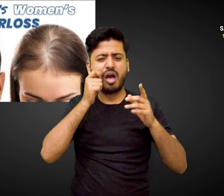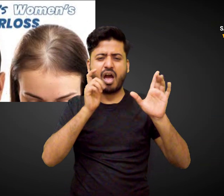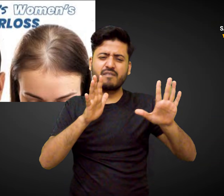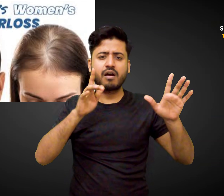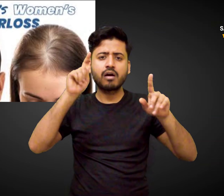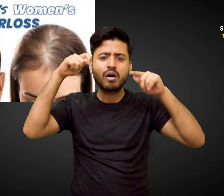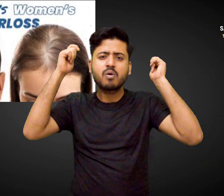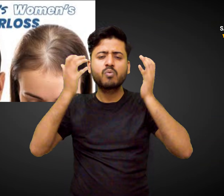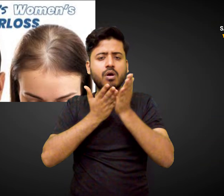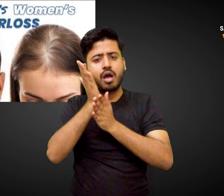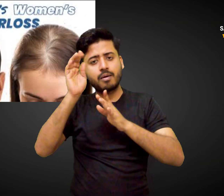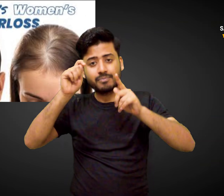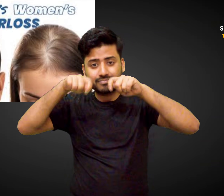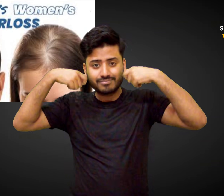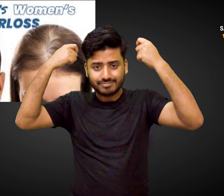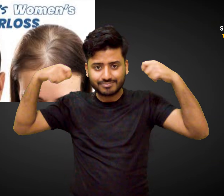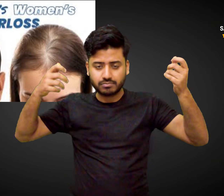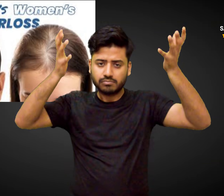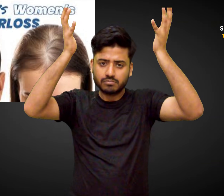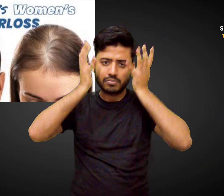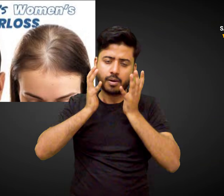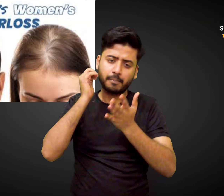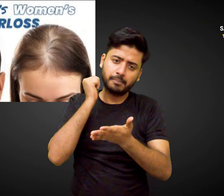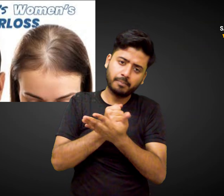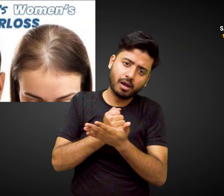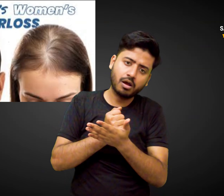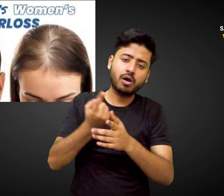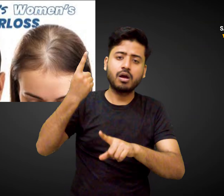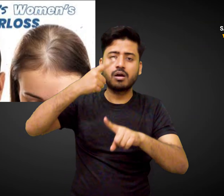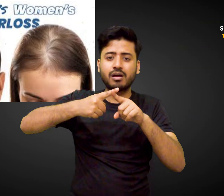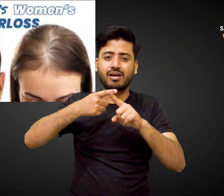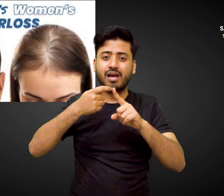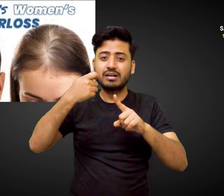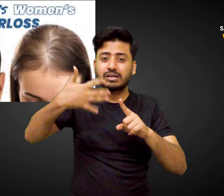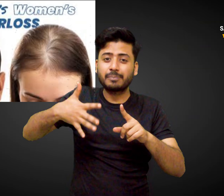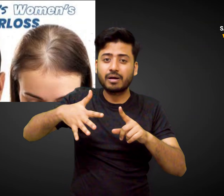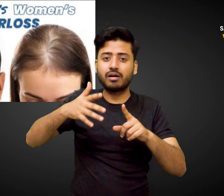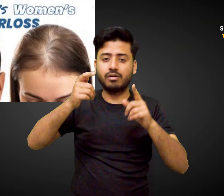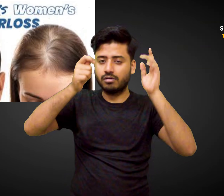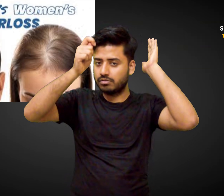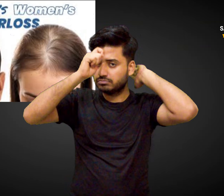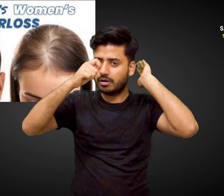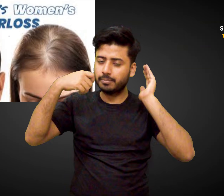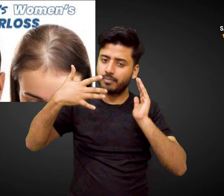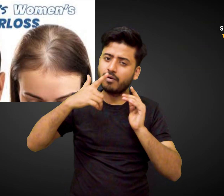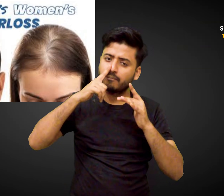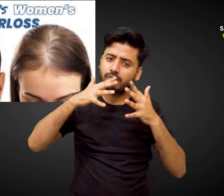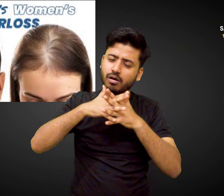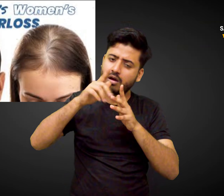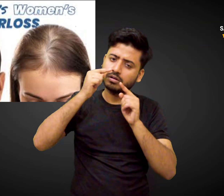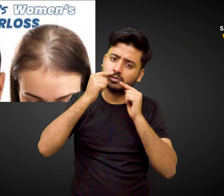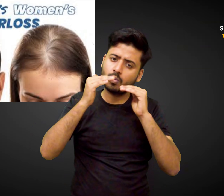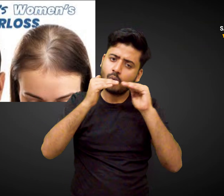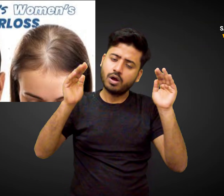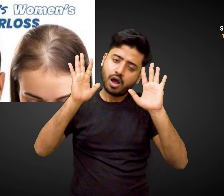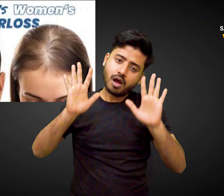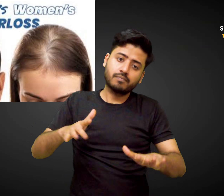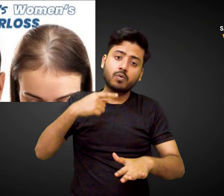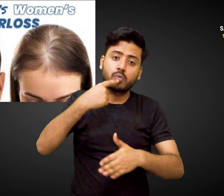such as a low braid or a loose ponytail secured with a silk scrunchie, to avoid tension and breakage. Additionally,